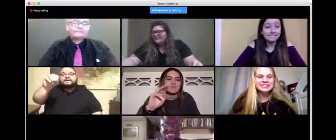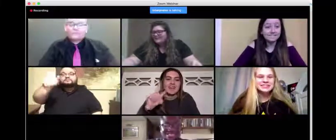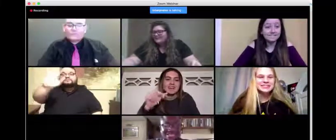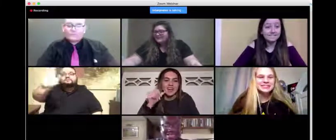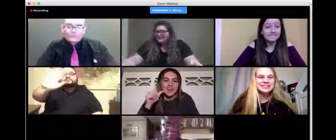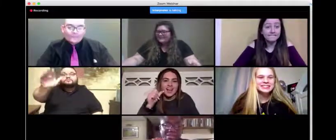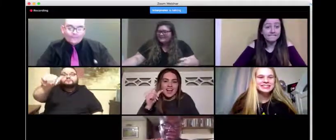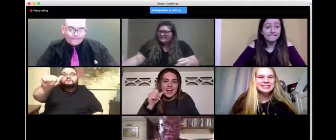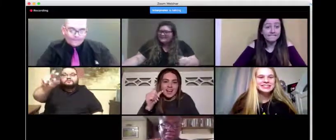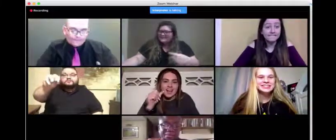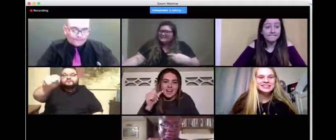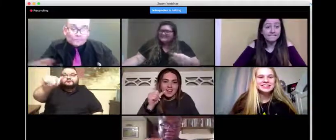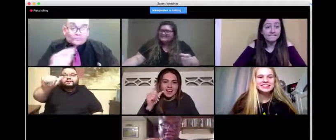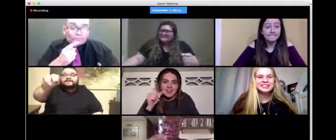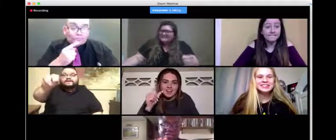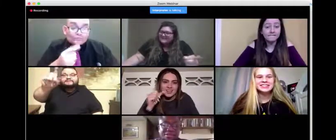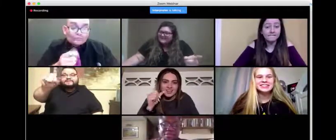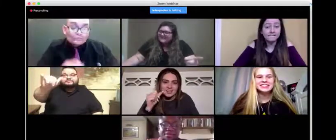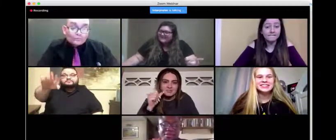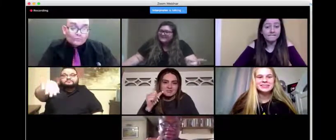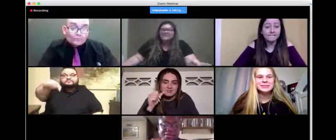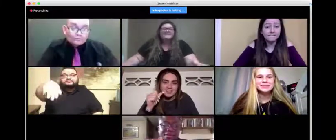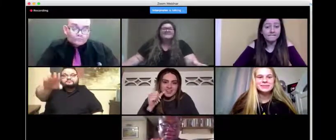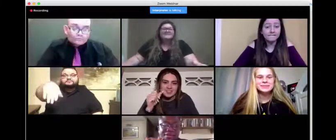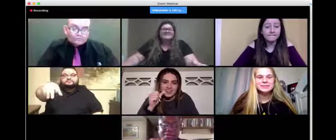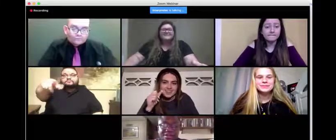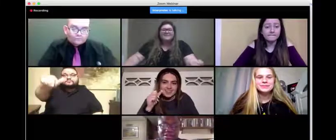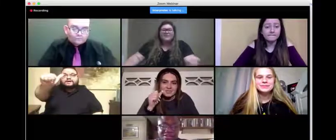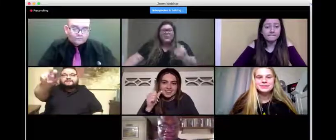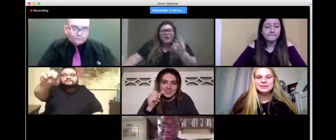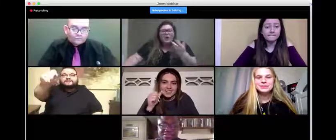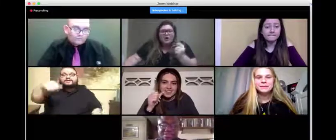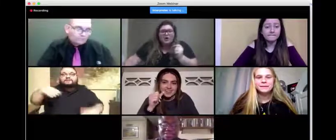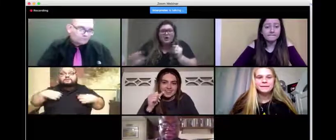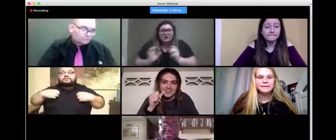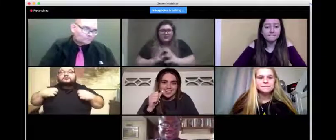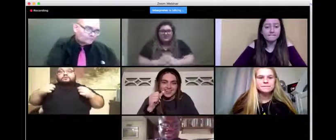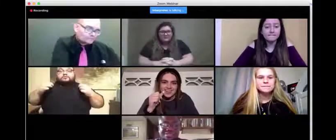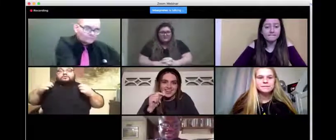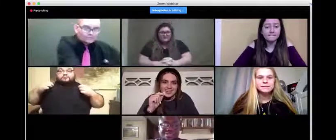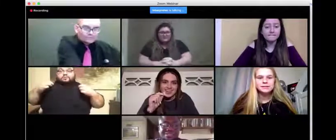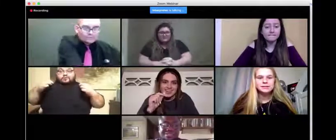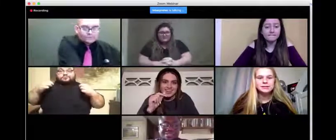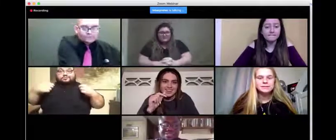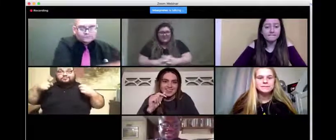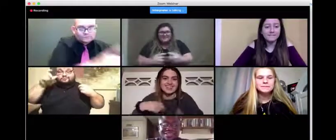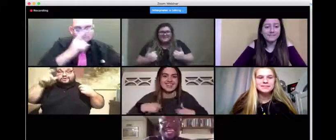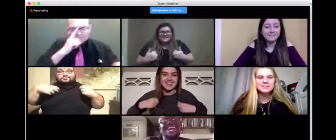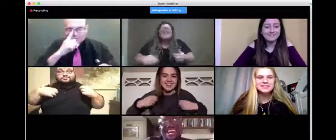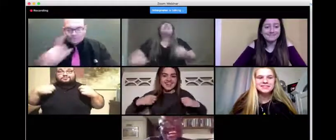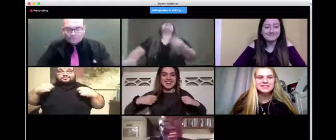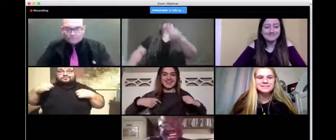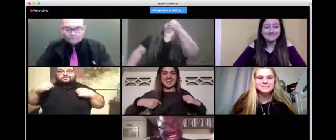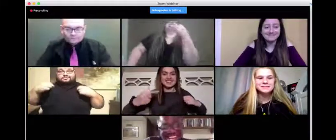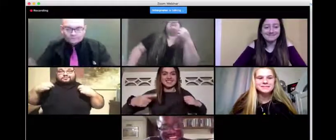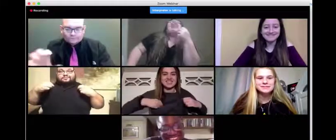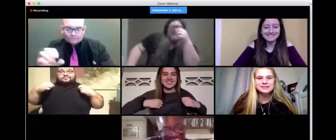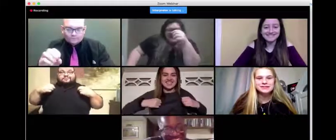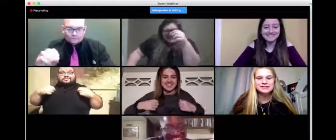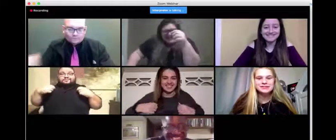What? Don't you want my picture of mine? Yeah, where's my picture? You look, you like my solid black. Oh,